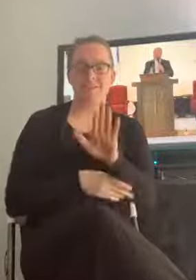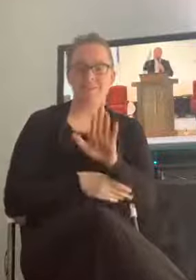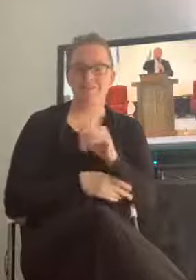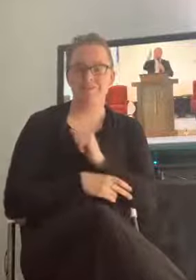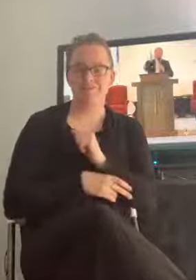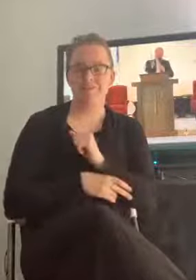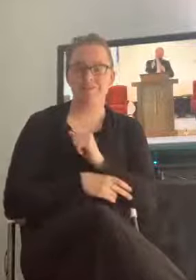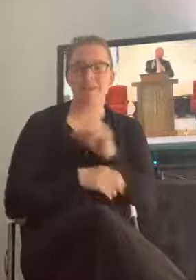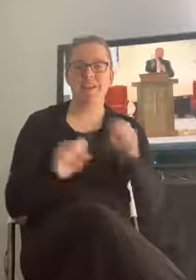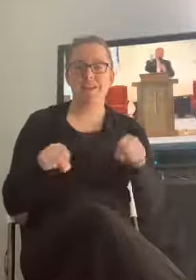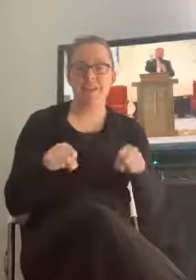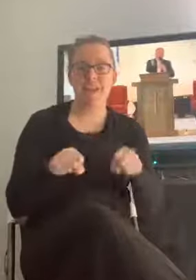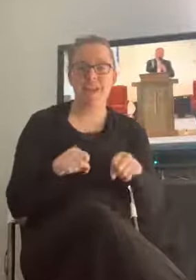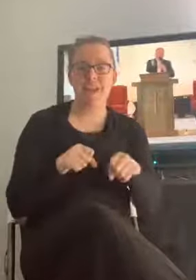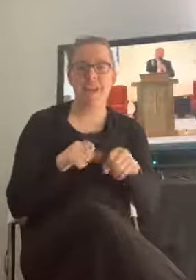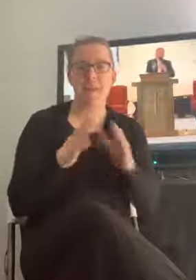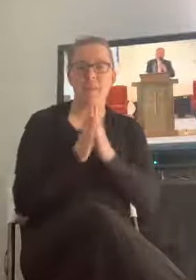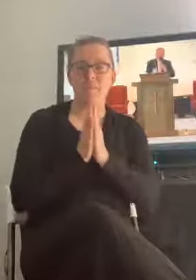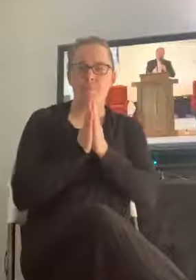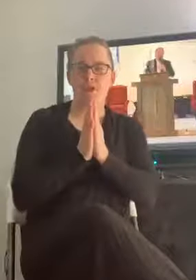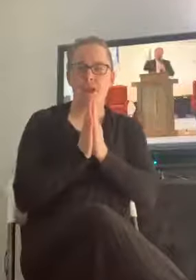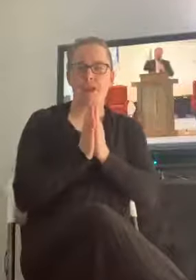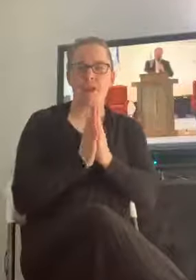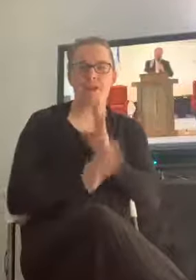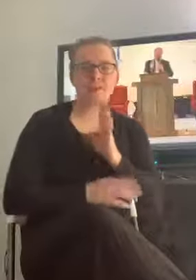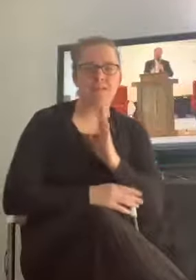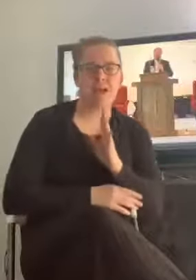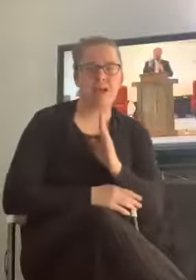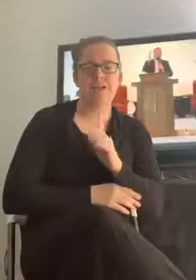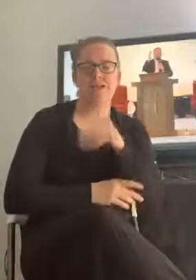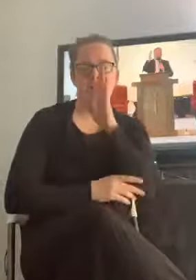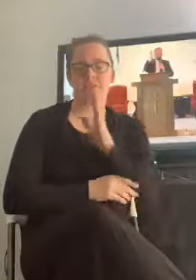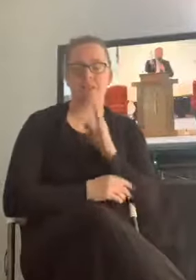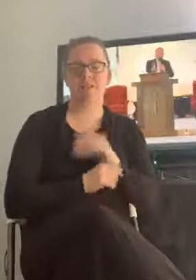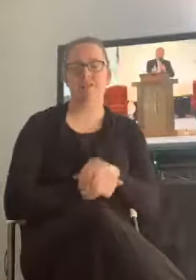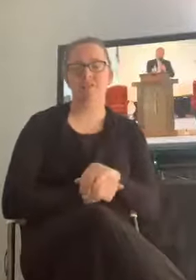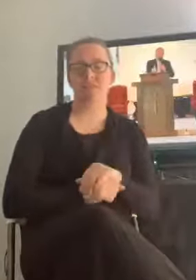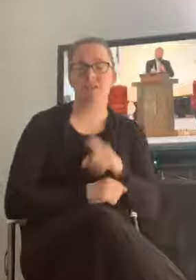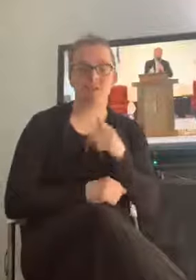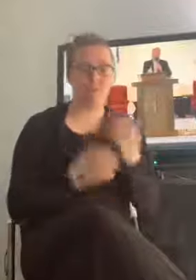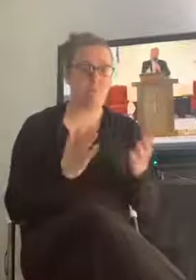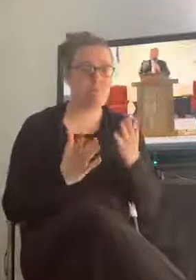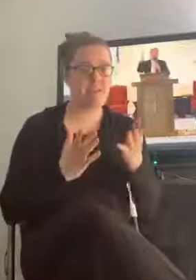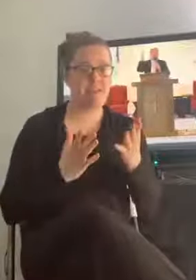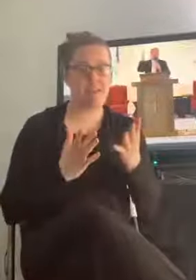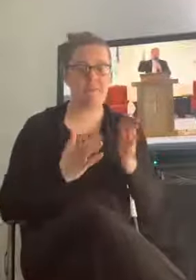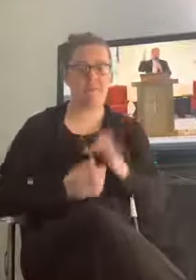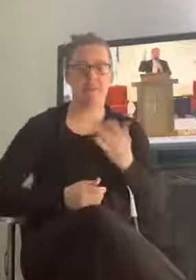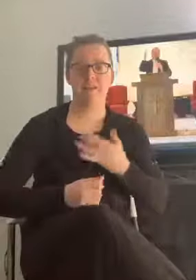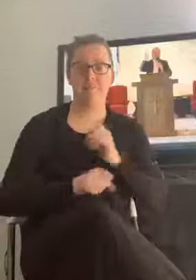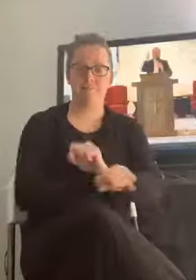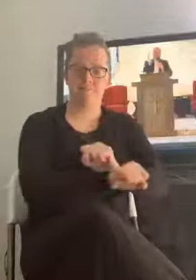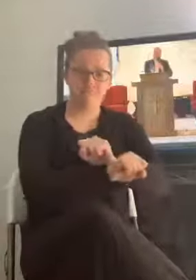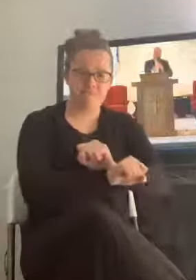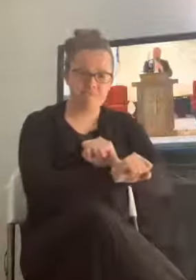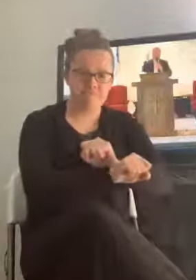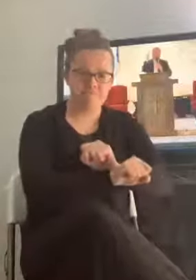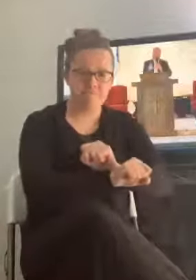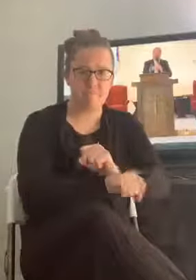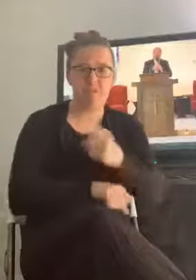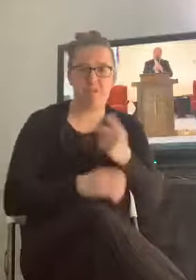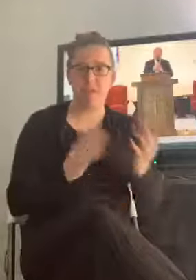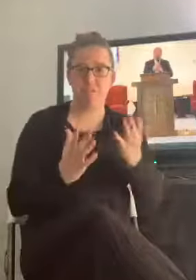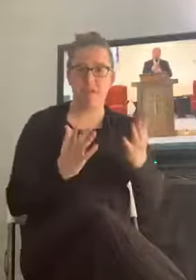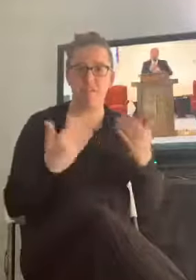talk to God. Succeed right where you are. You may feel like you're in captivity this morning. You may feel like there's anxiety